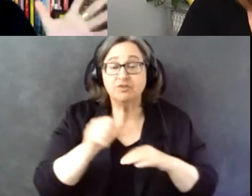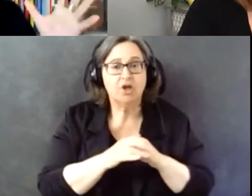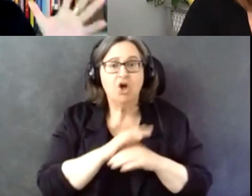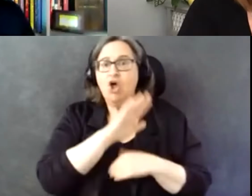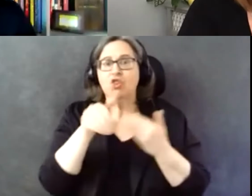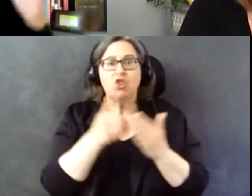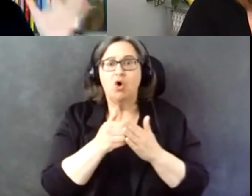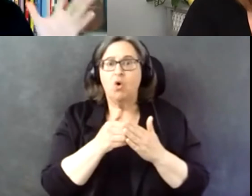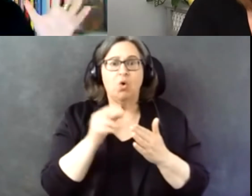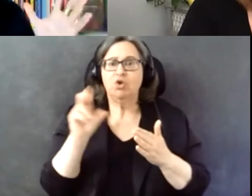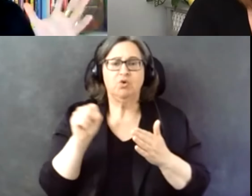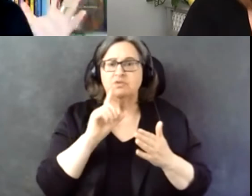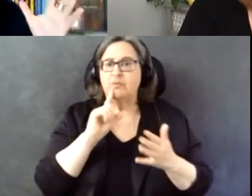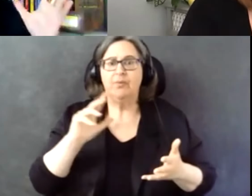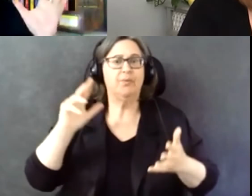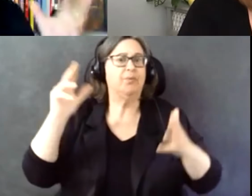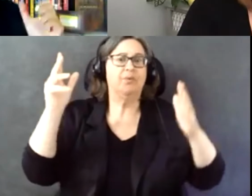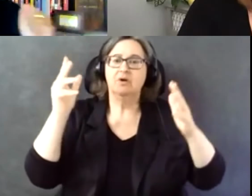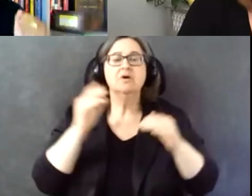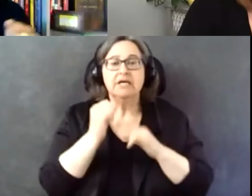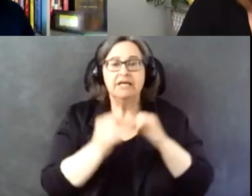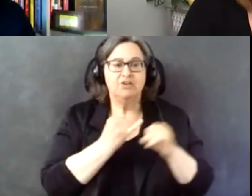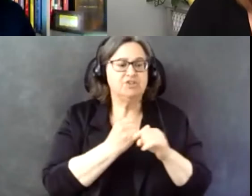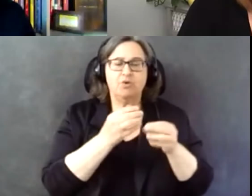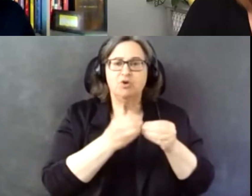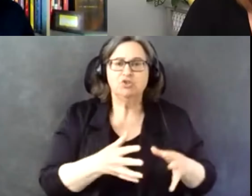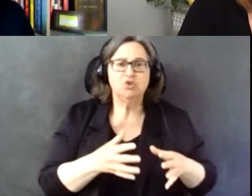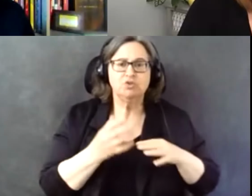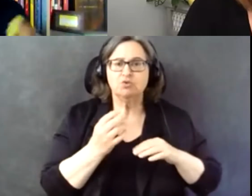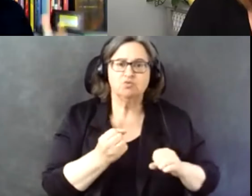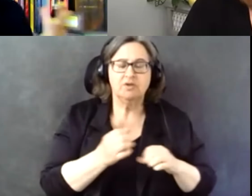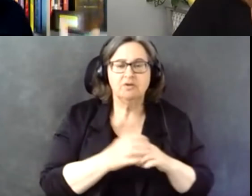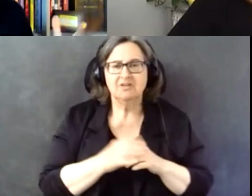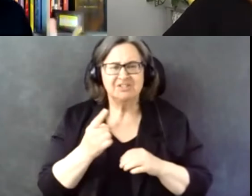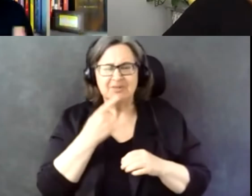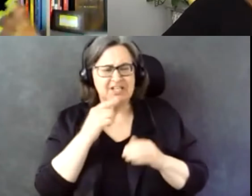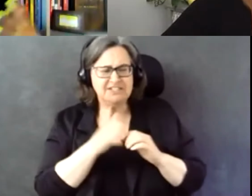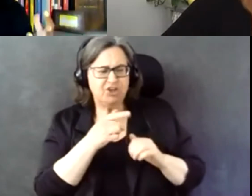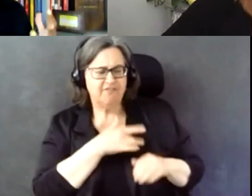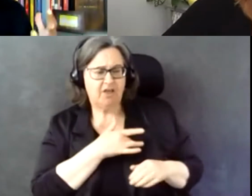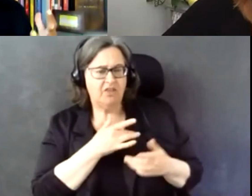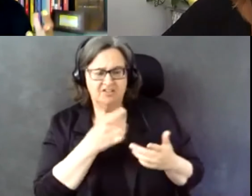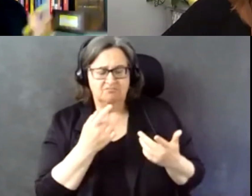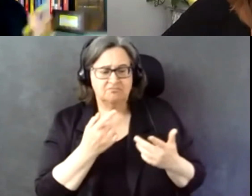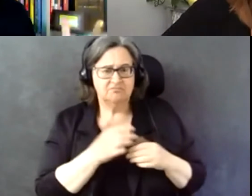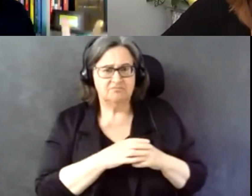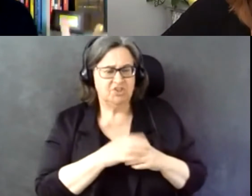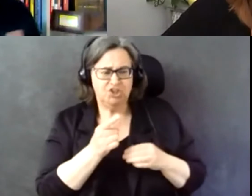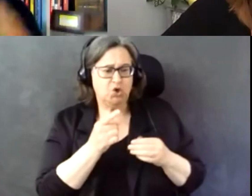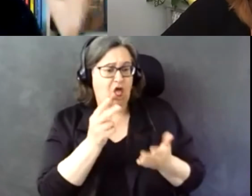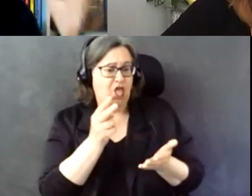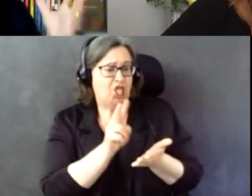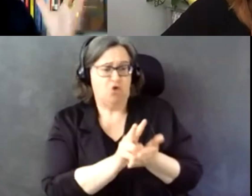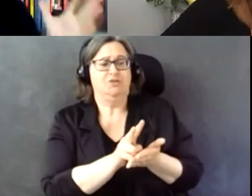was just ablaze internationally he was sort of losing his grasp on everything and someone says here how do you feel you're just you're losing